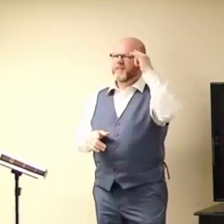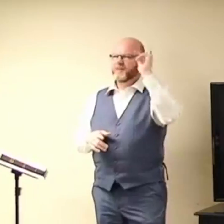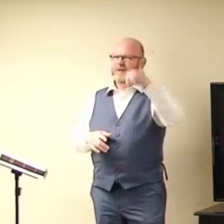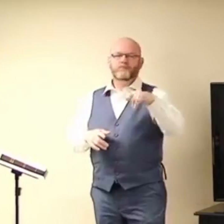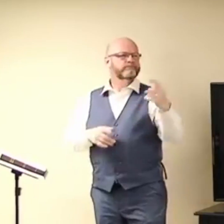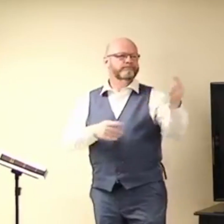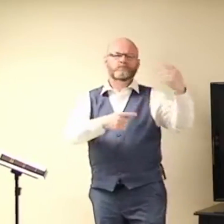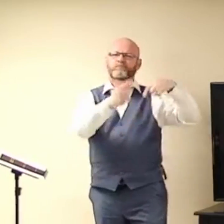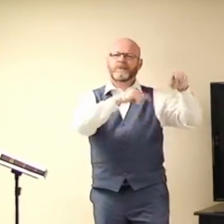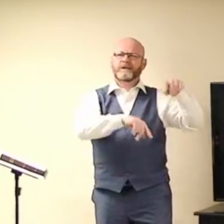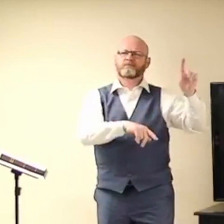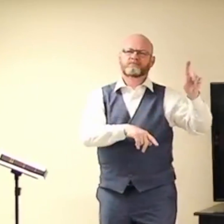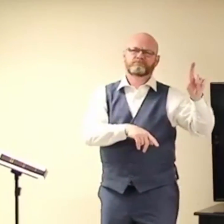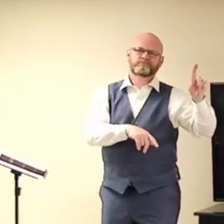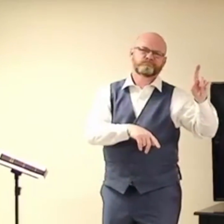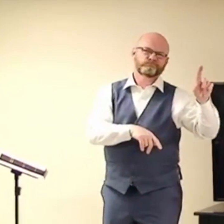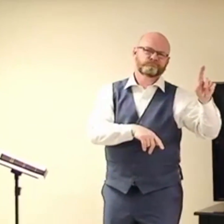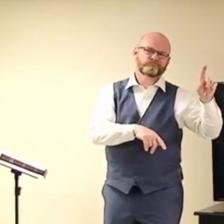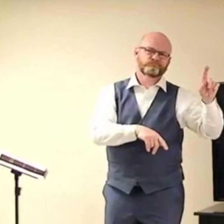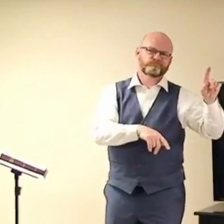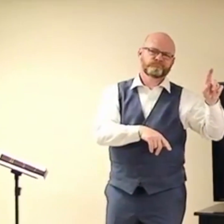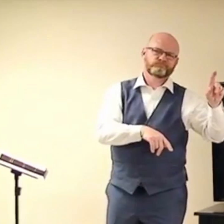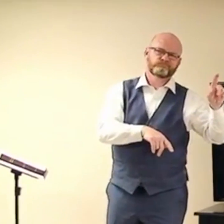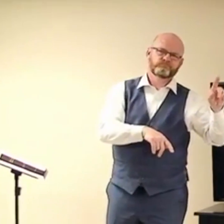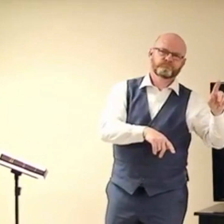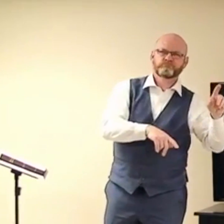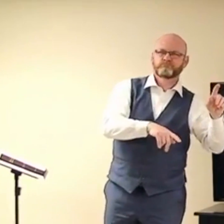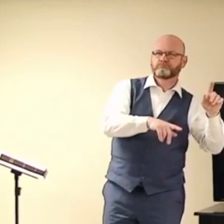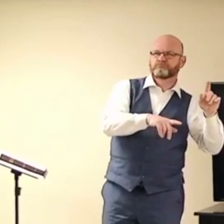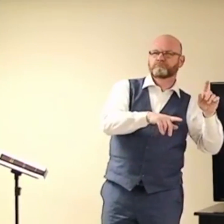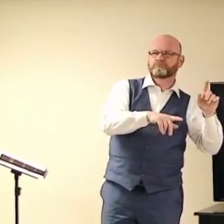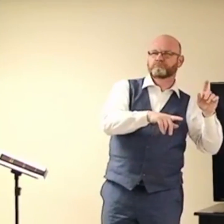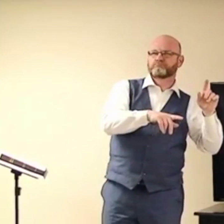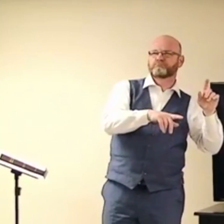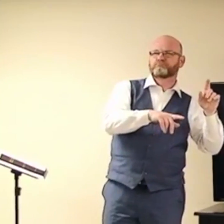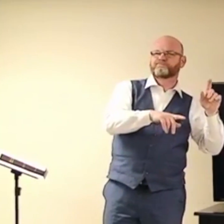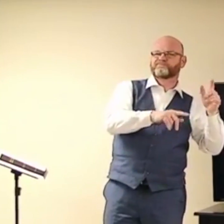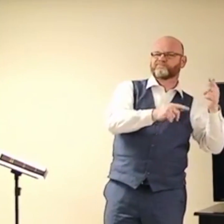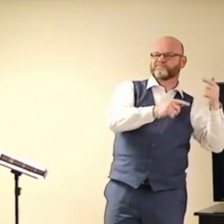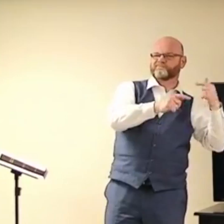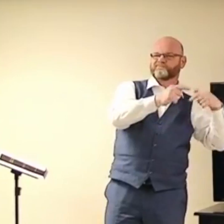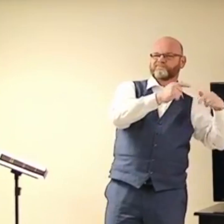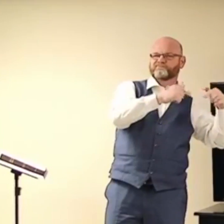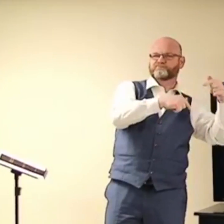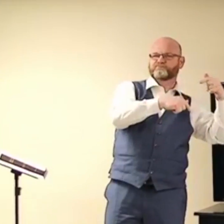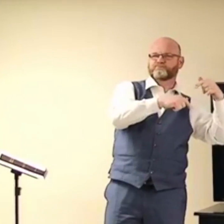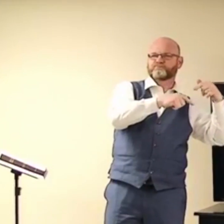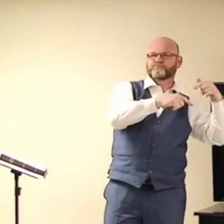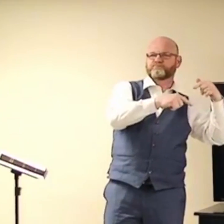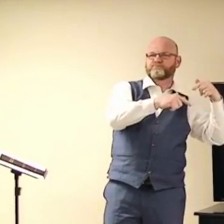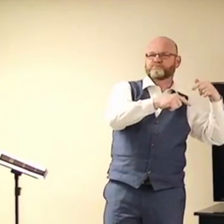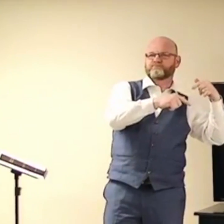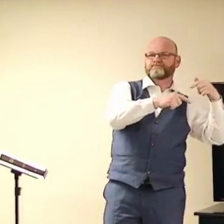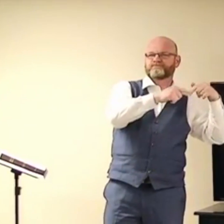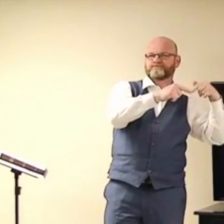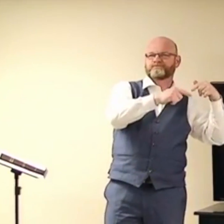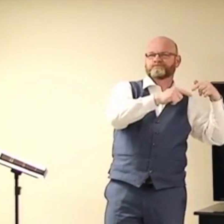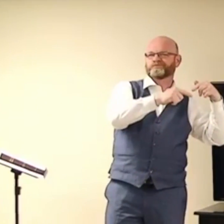So, let me back up. Yeah, thank you. Could you just back up the slides for just a moment? Another one. Keep